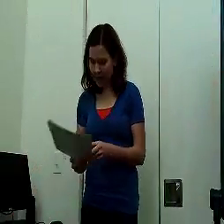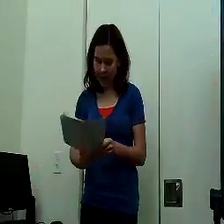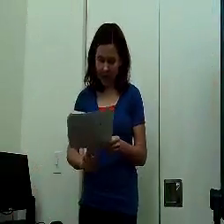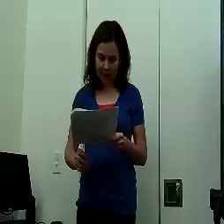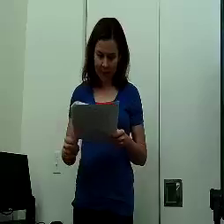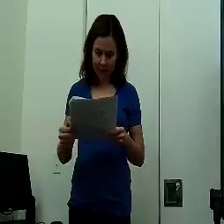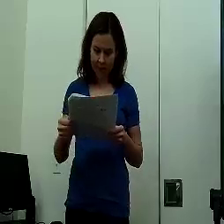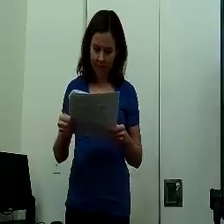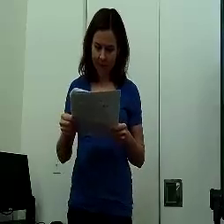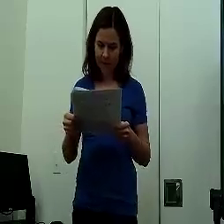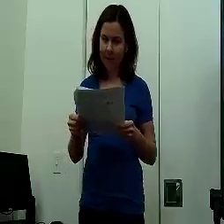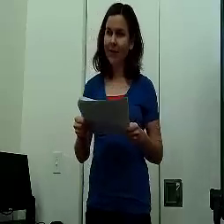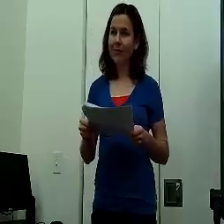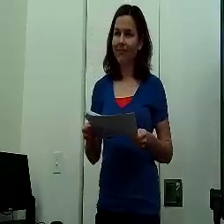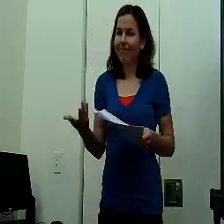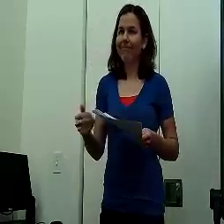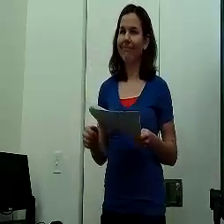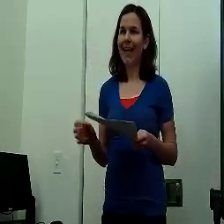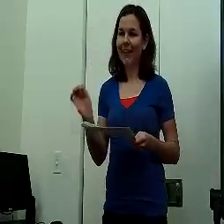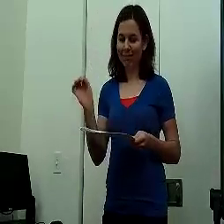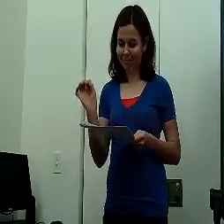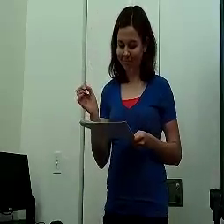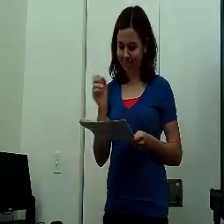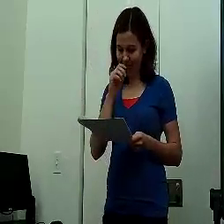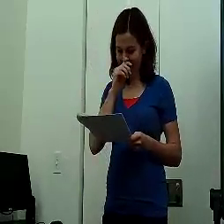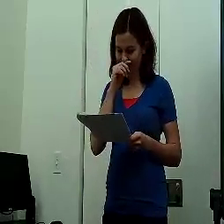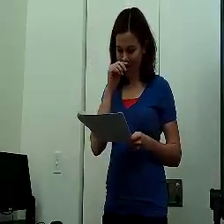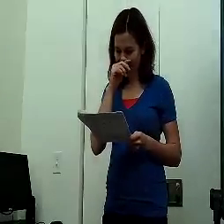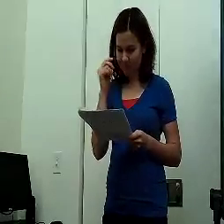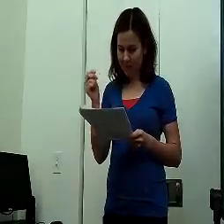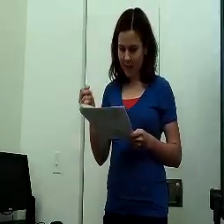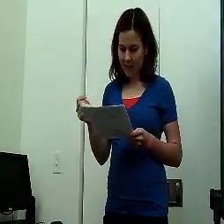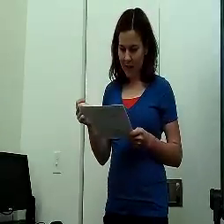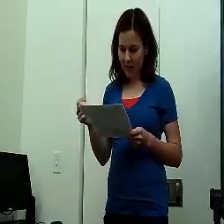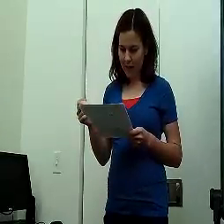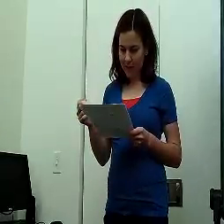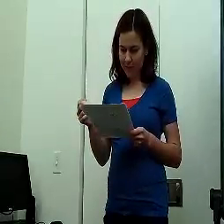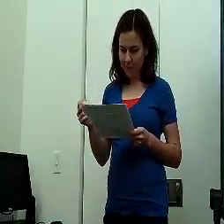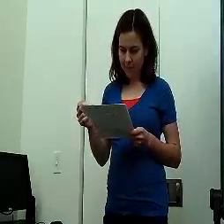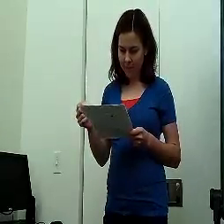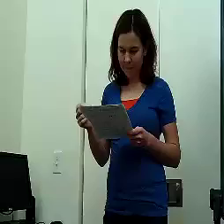Okay. Wait, what was it? I missed the. Nothing. Oh, it's There's nothing. no Nothing. such thing. Yeah.